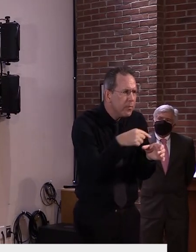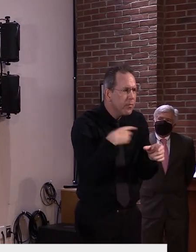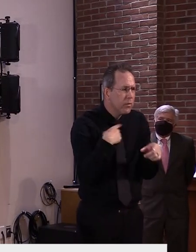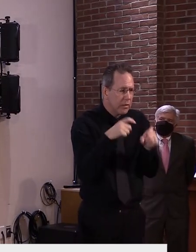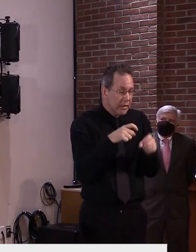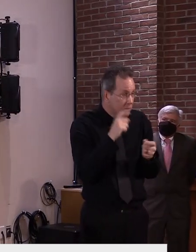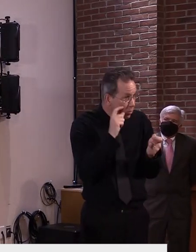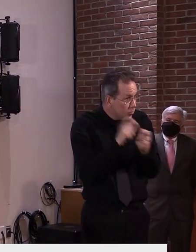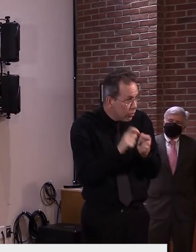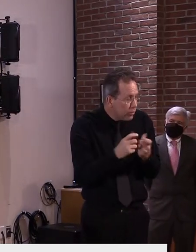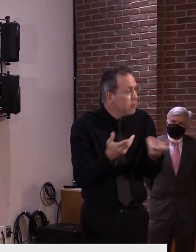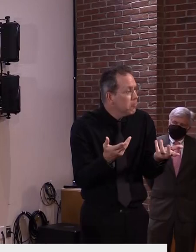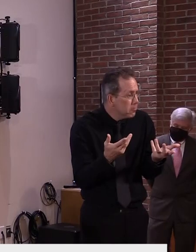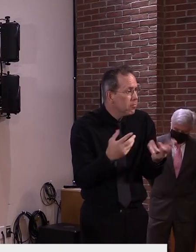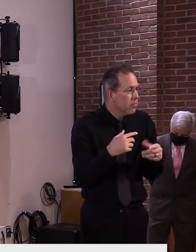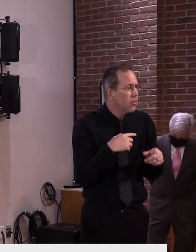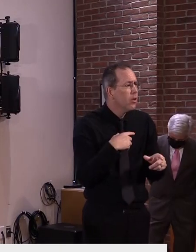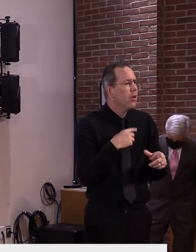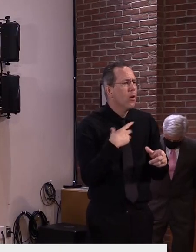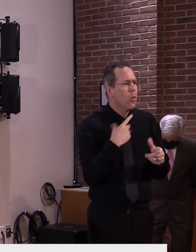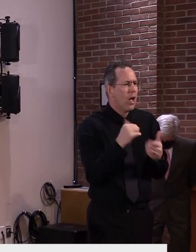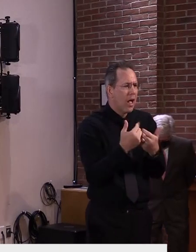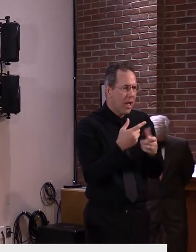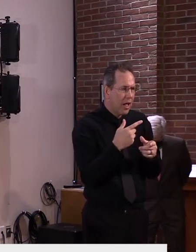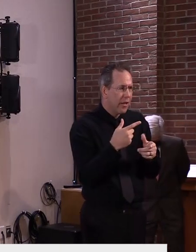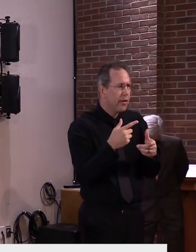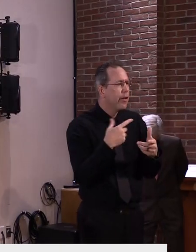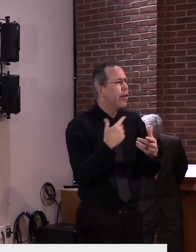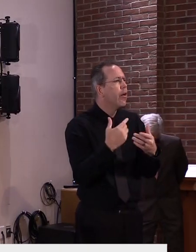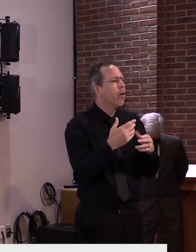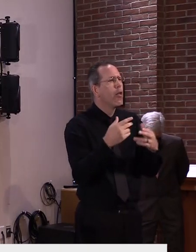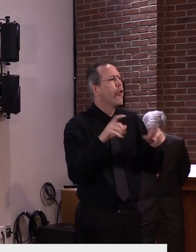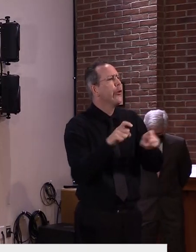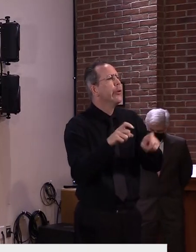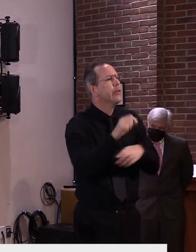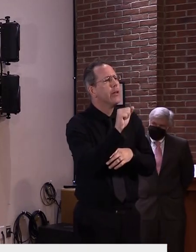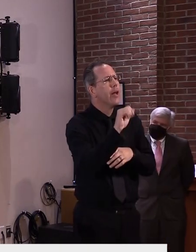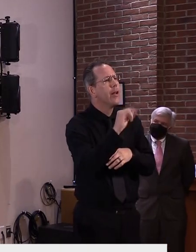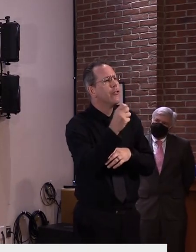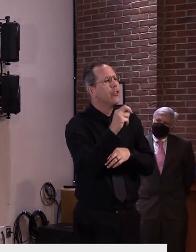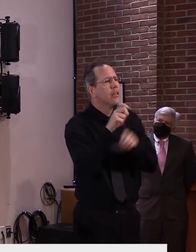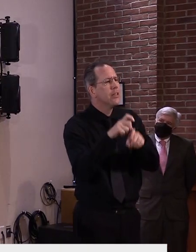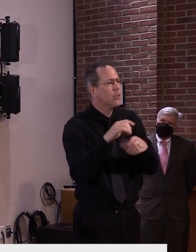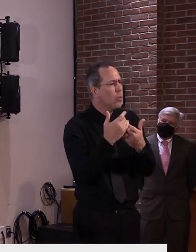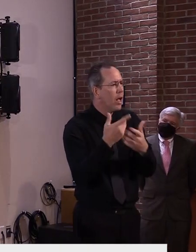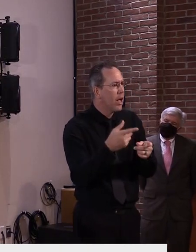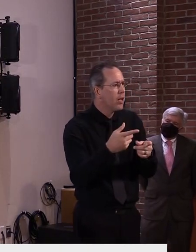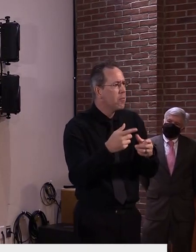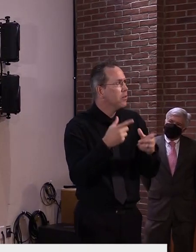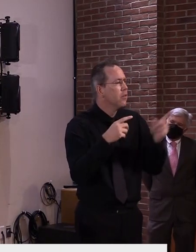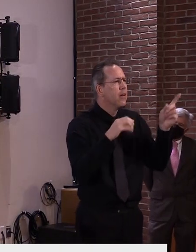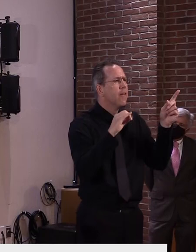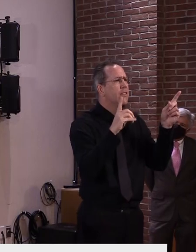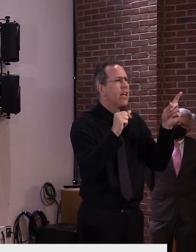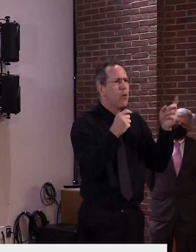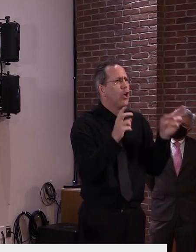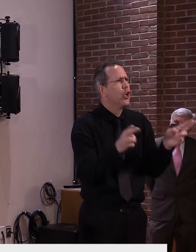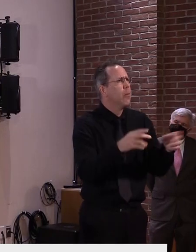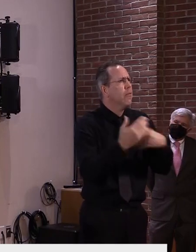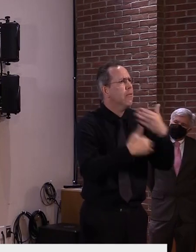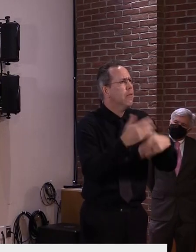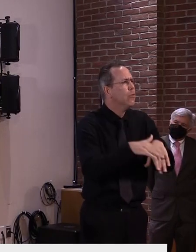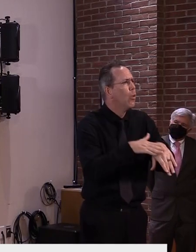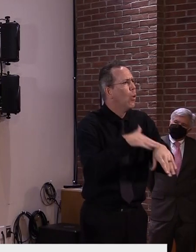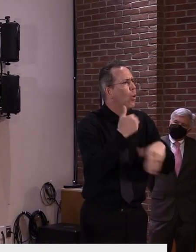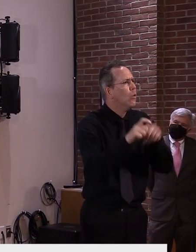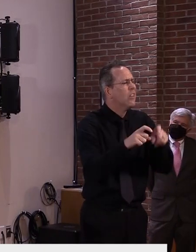emergency use authorization, EUA, process is streamlined so that capacity for